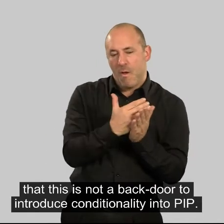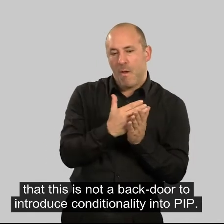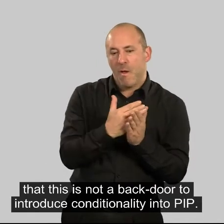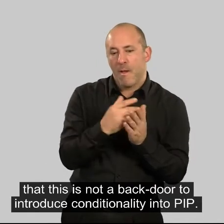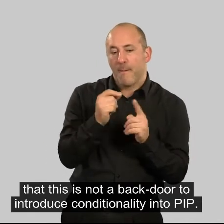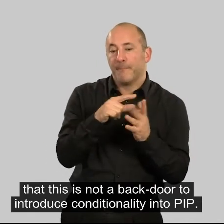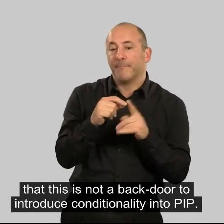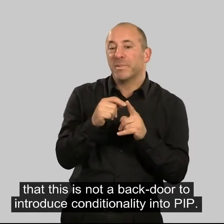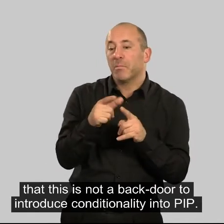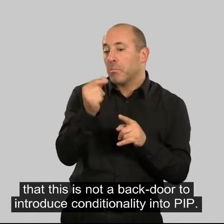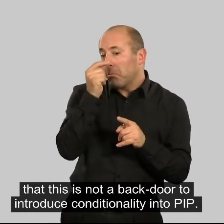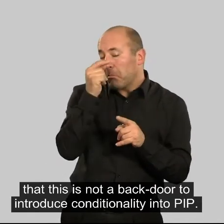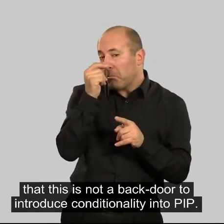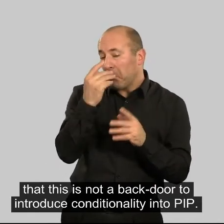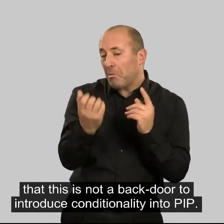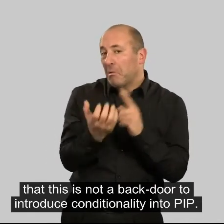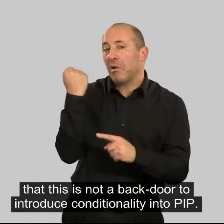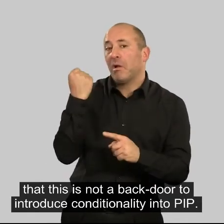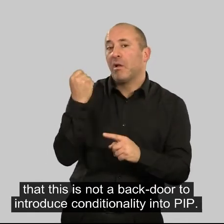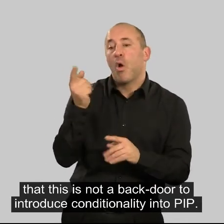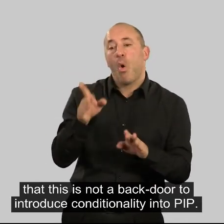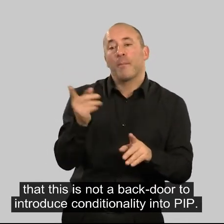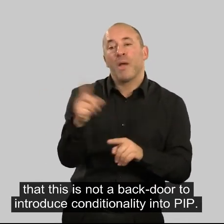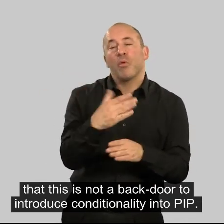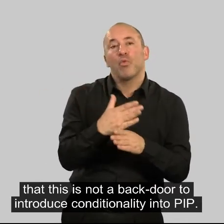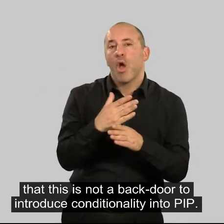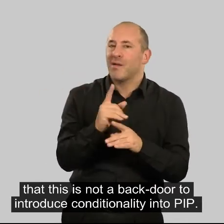introduce conditionality into PIP.